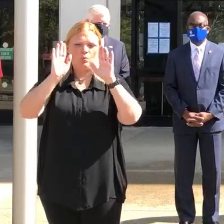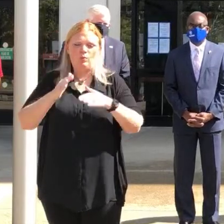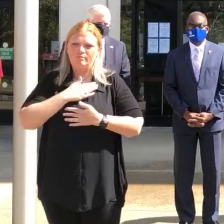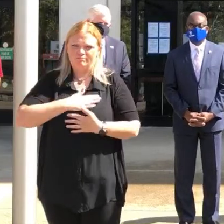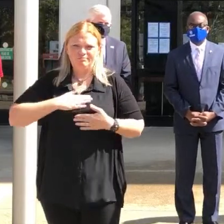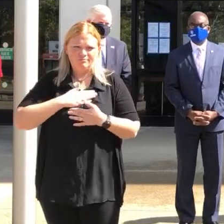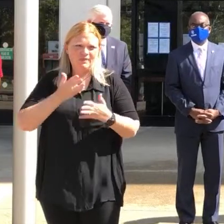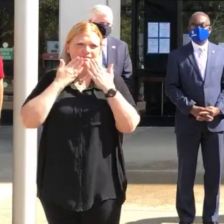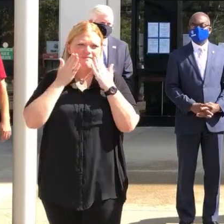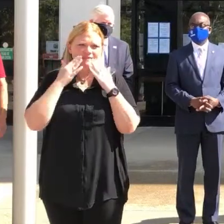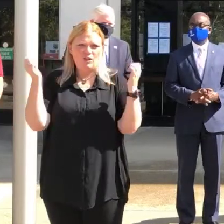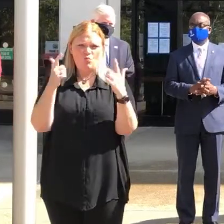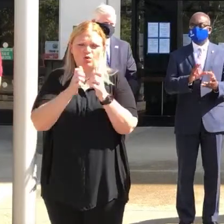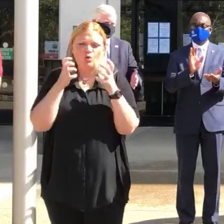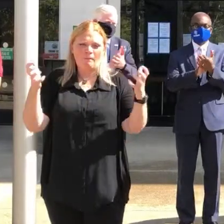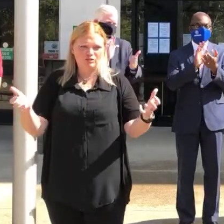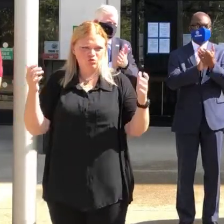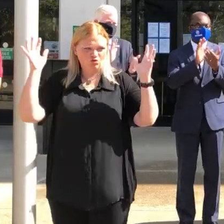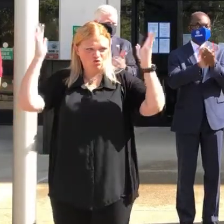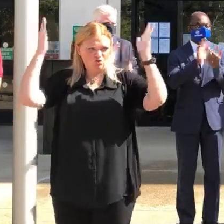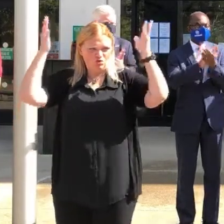appreciated. Thank you all so much.